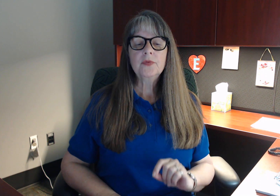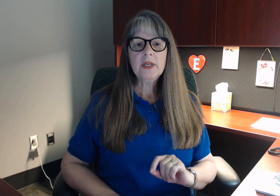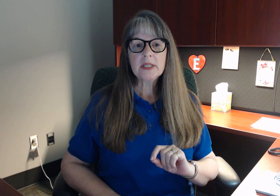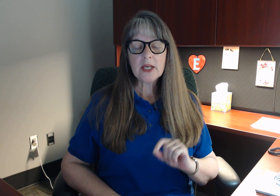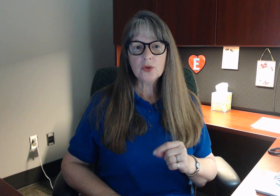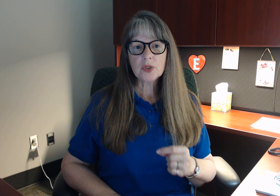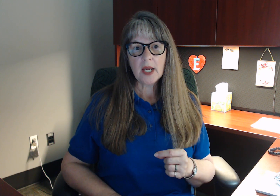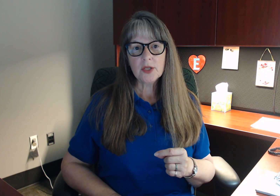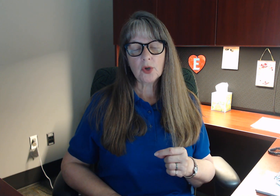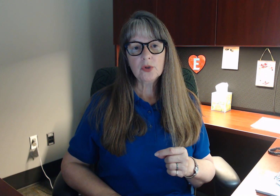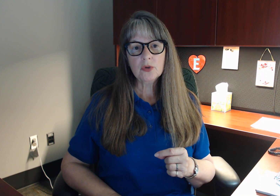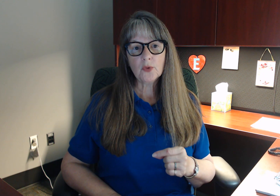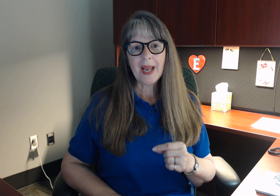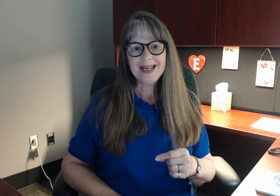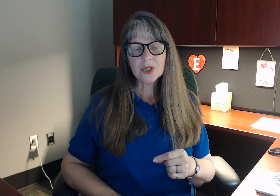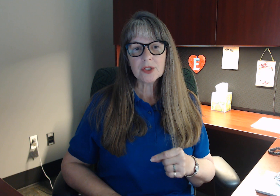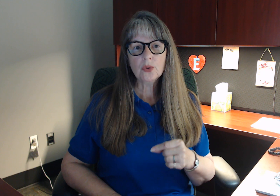These next two signs are used for anxious or